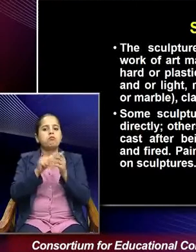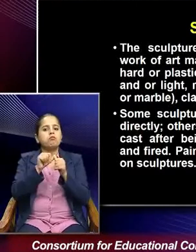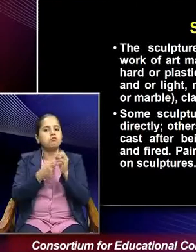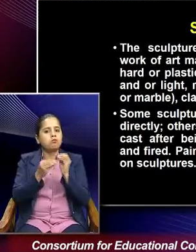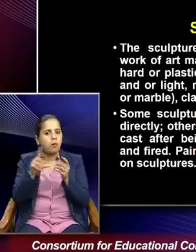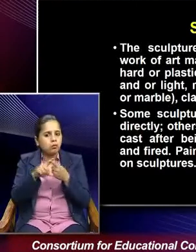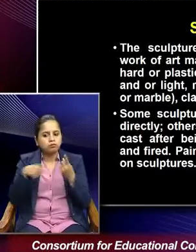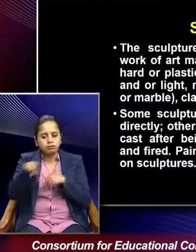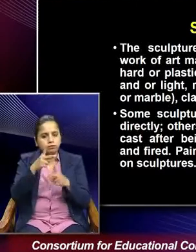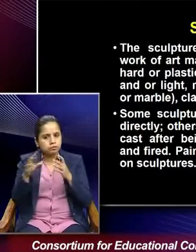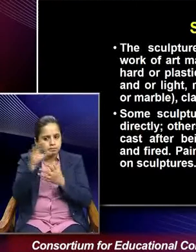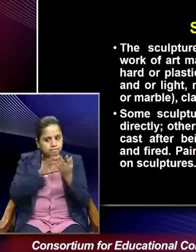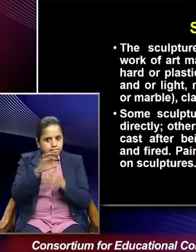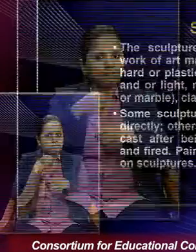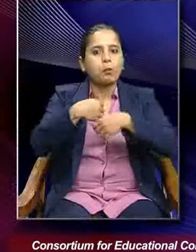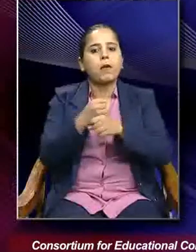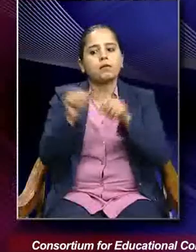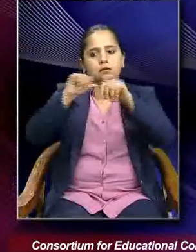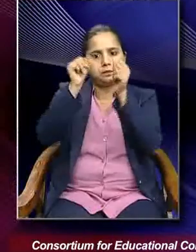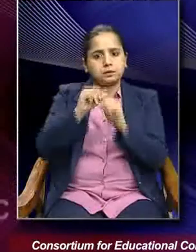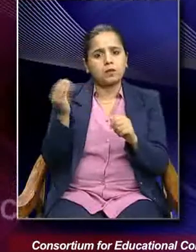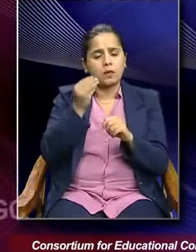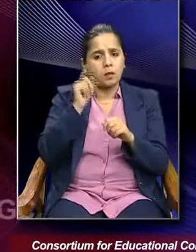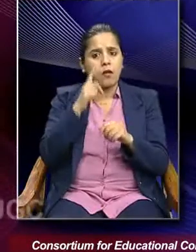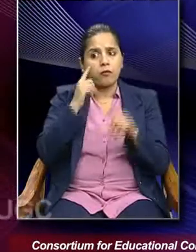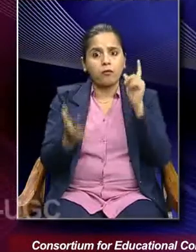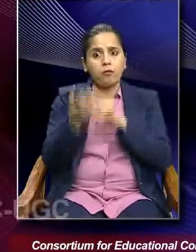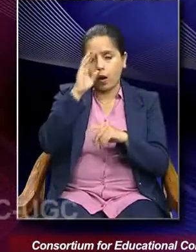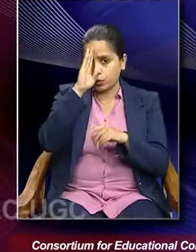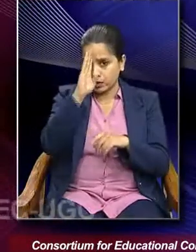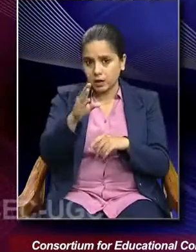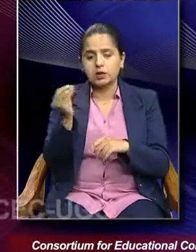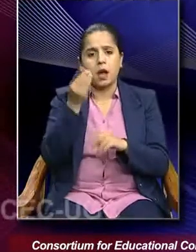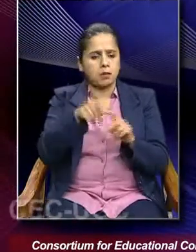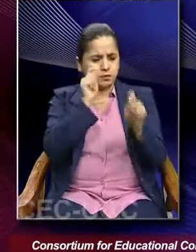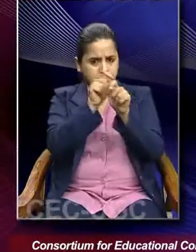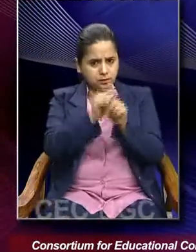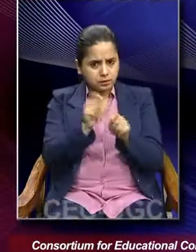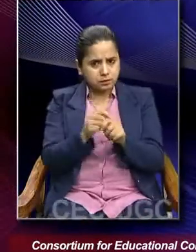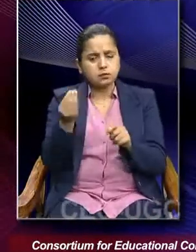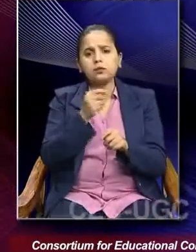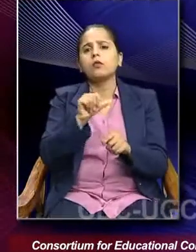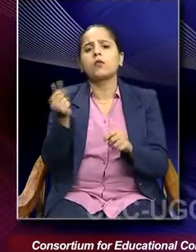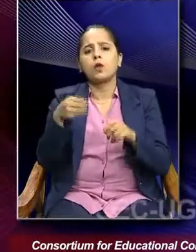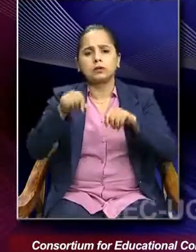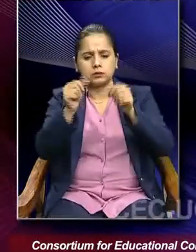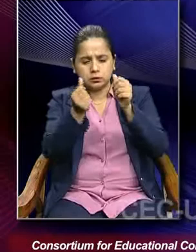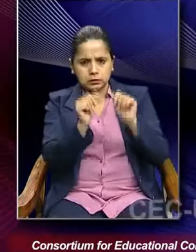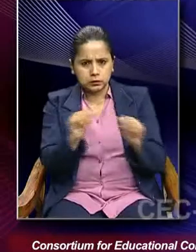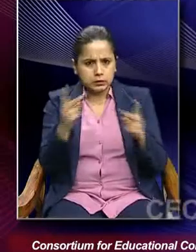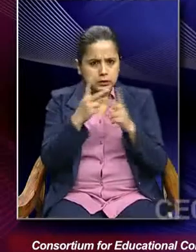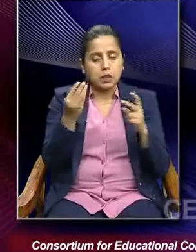Some sculptures are found or carved directly, others were welded, molded or